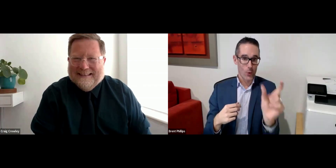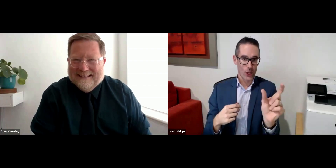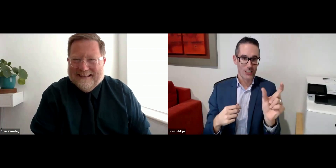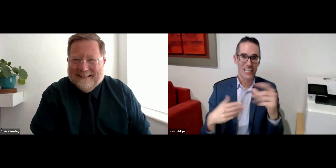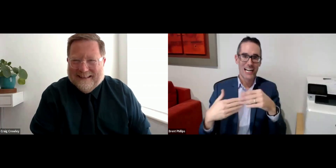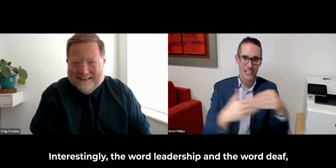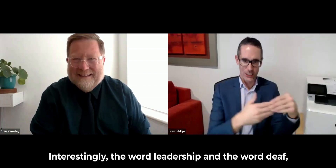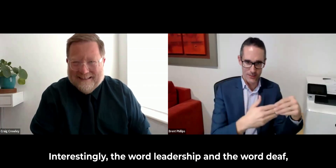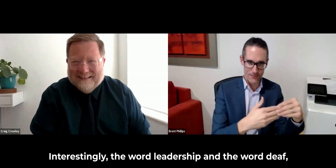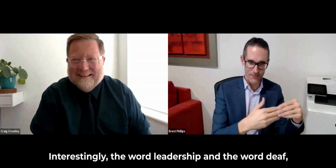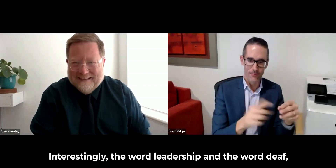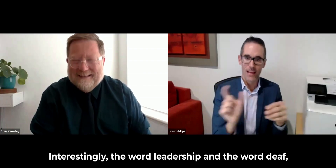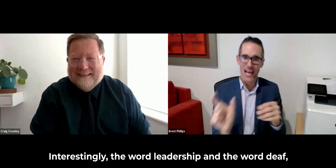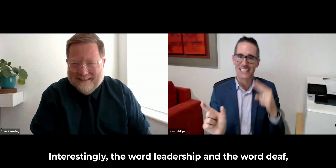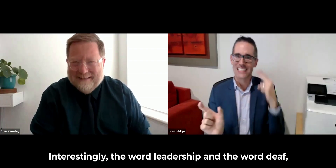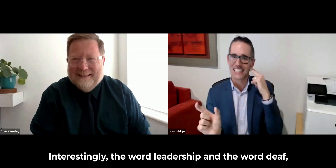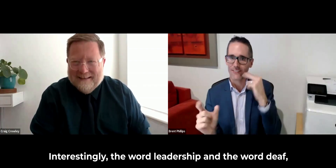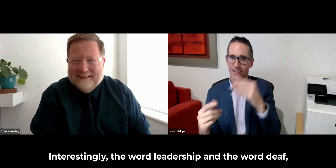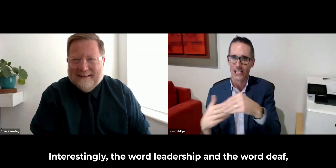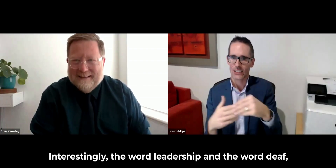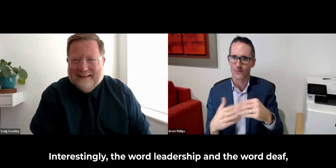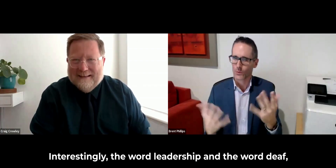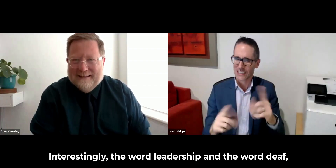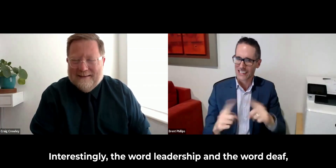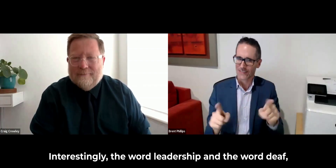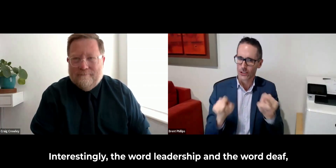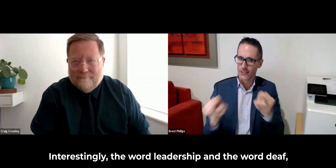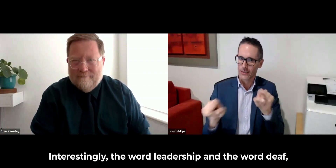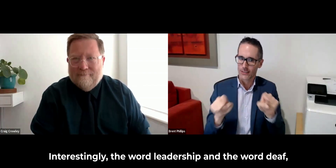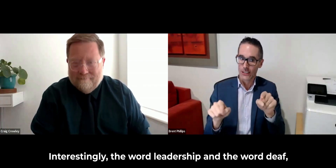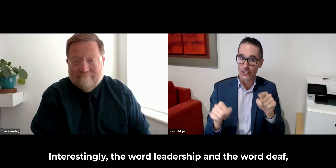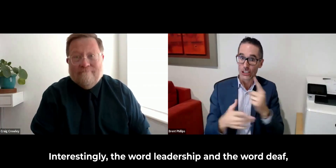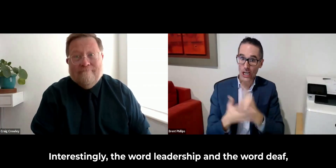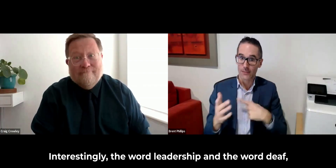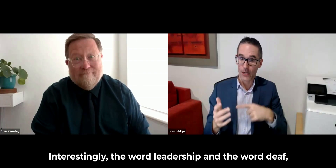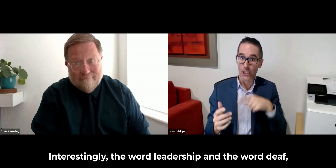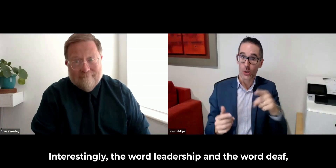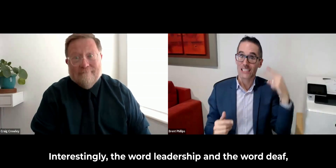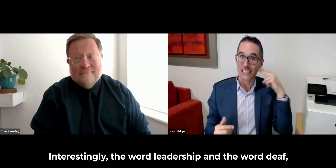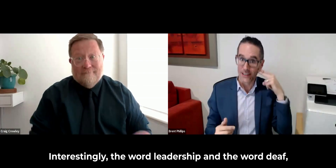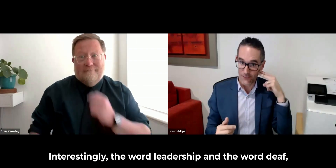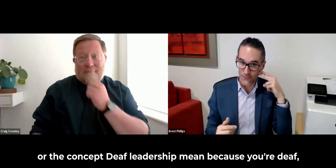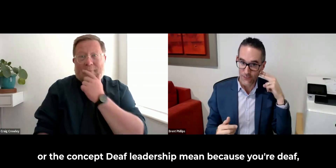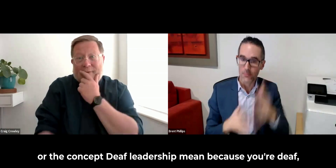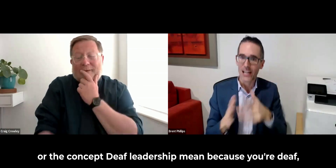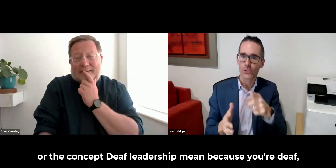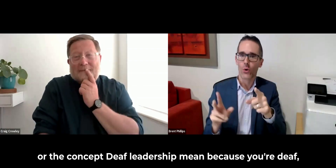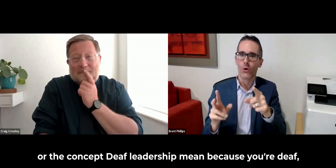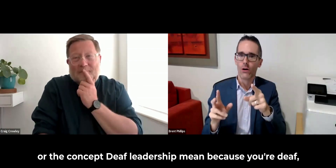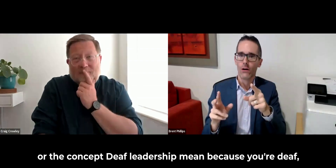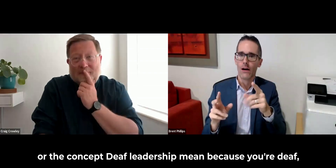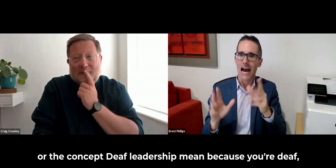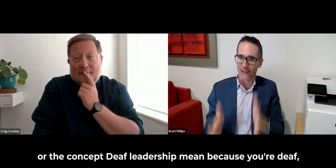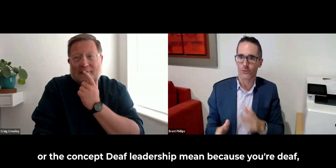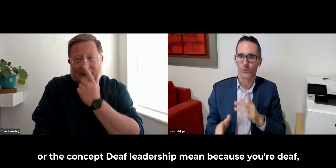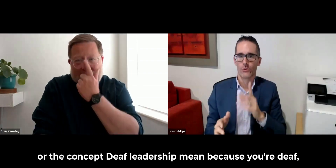Yeah. Interestingly, the word leadership and the word deaf, or the concept deaf leadership, does